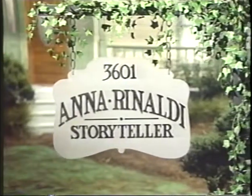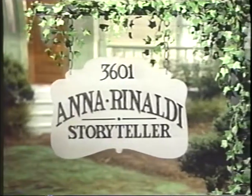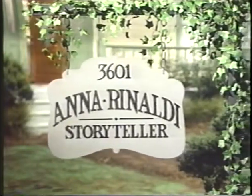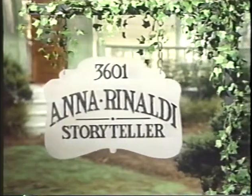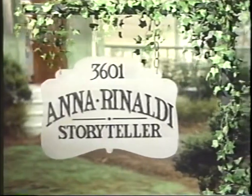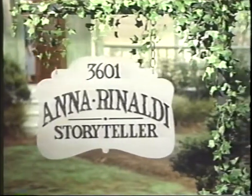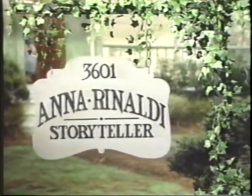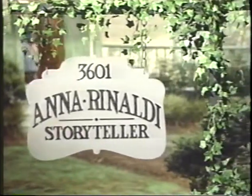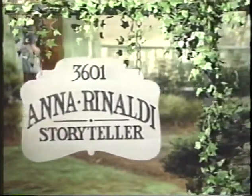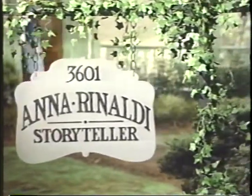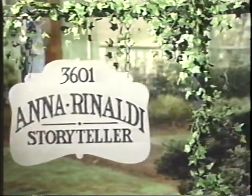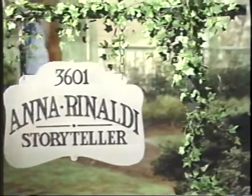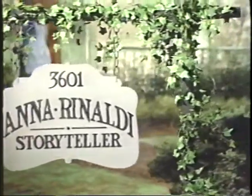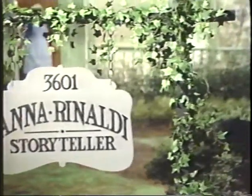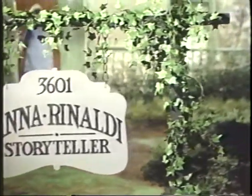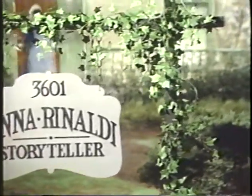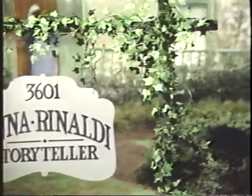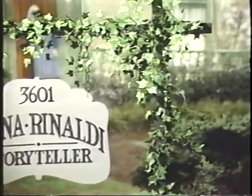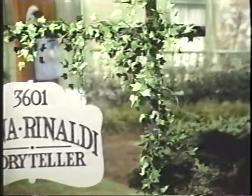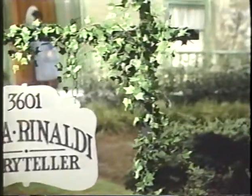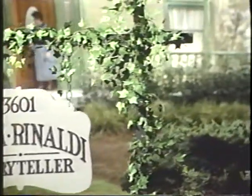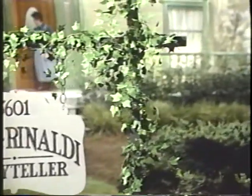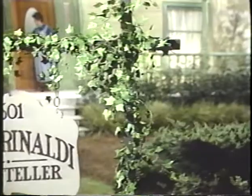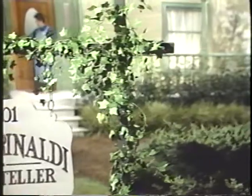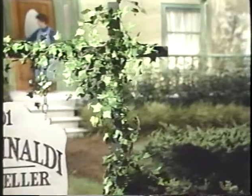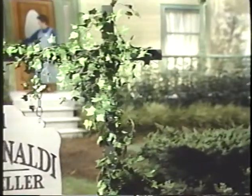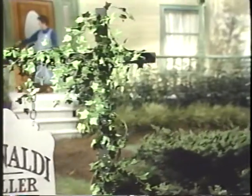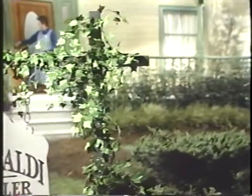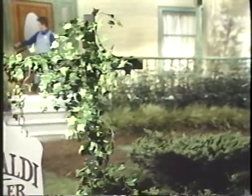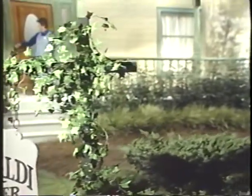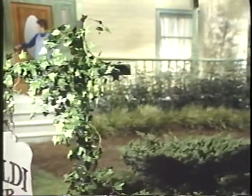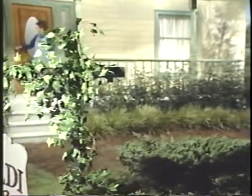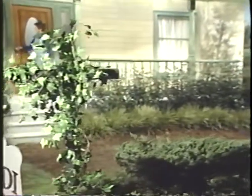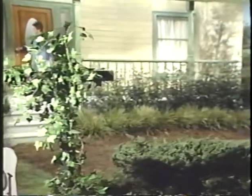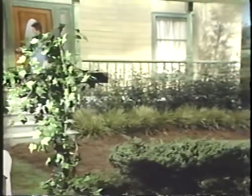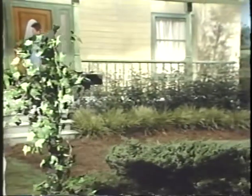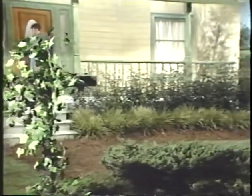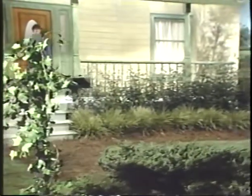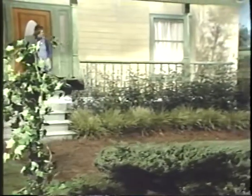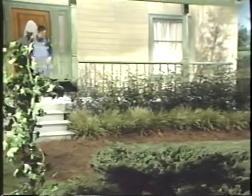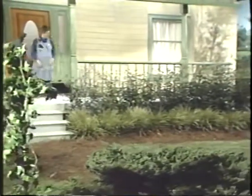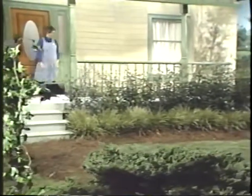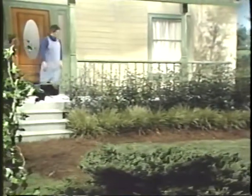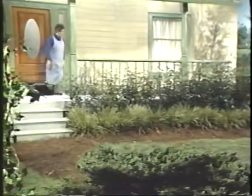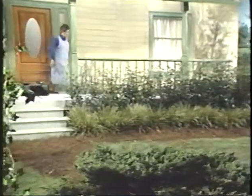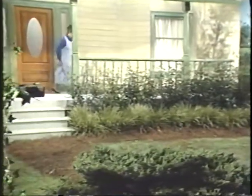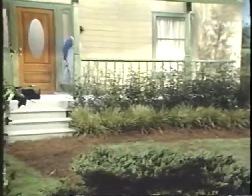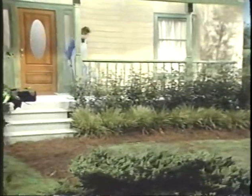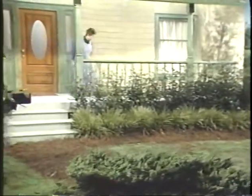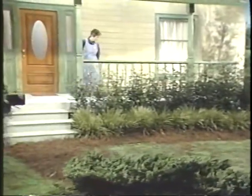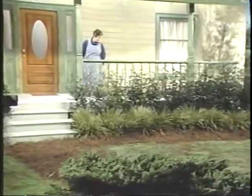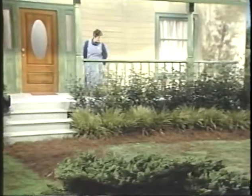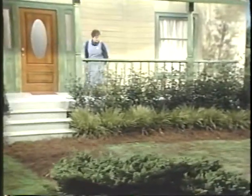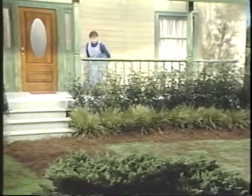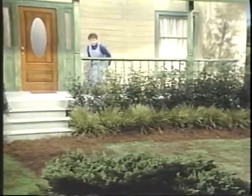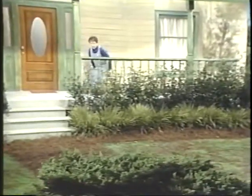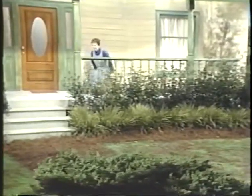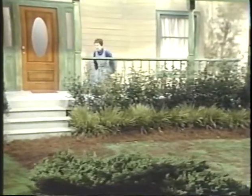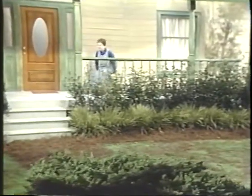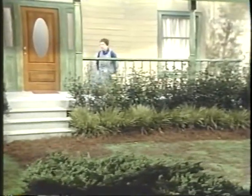Here is Anna Rinaldi to tell you a story using adjectives relating to health. Watch closely and see how much you understand without